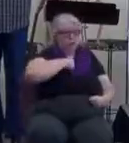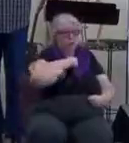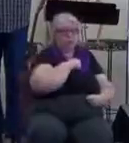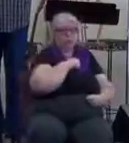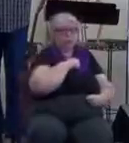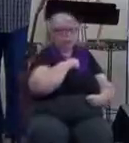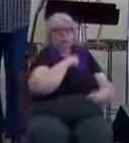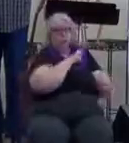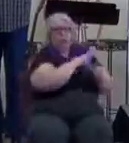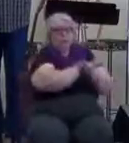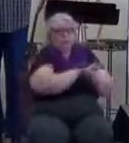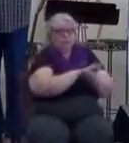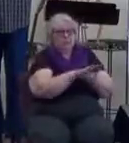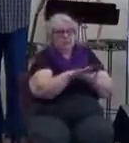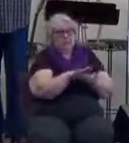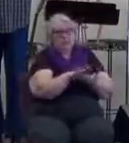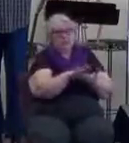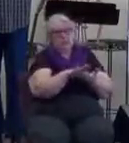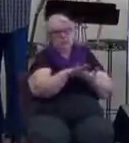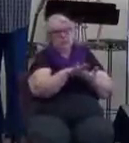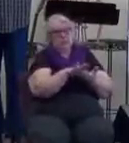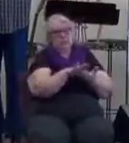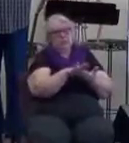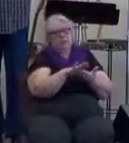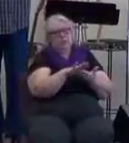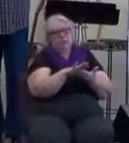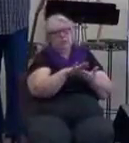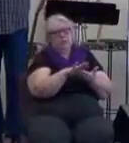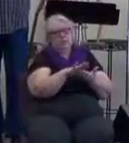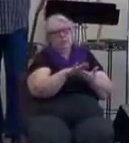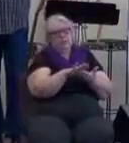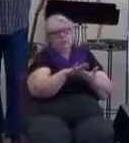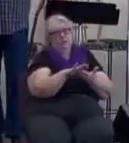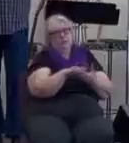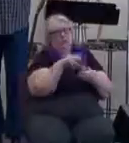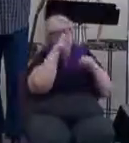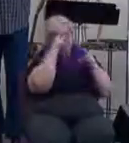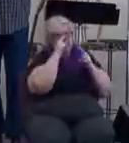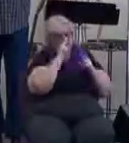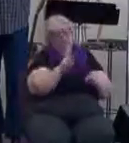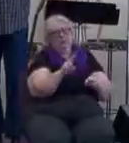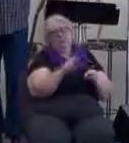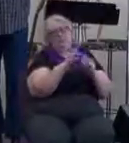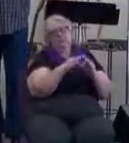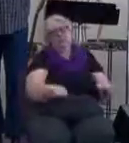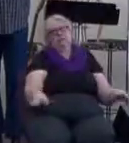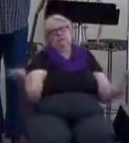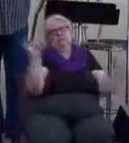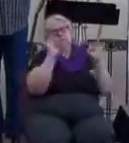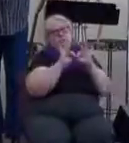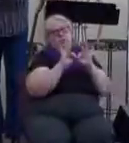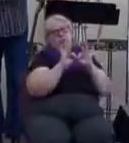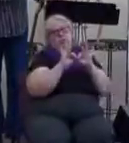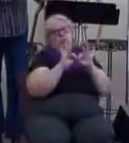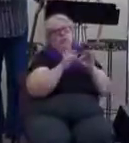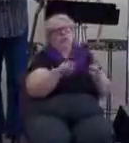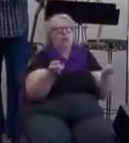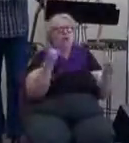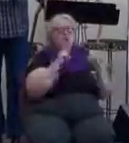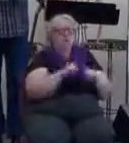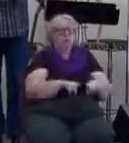Clean the air before you leave. Honor is so important. And when it comes